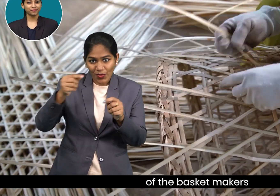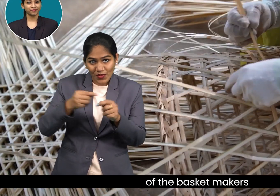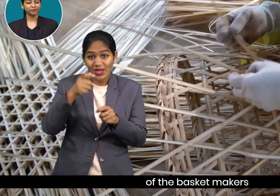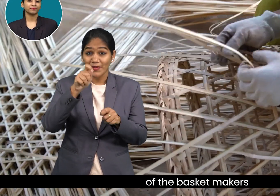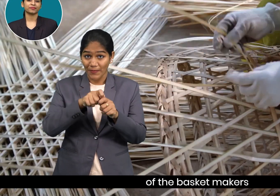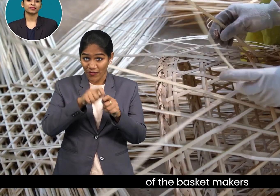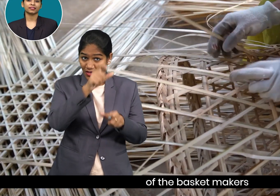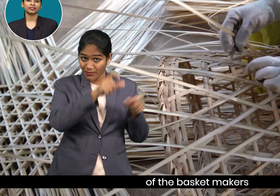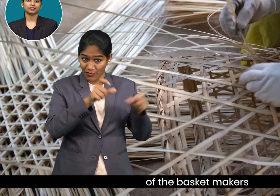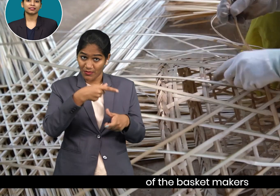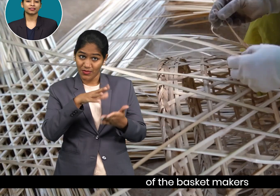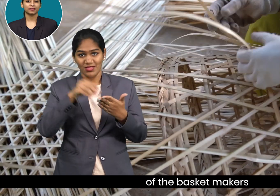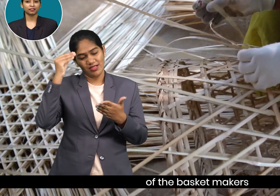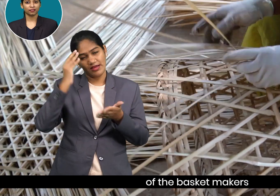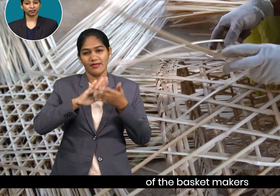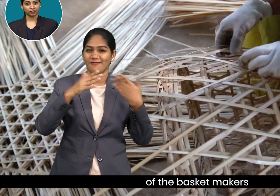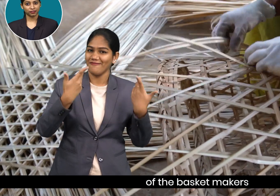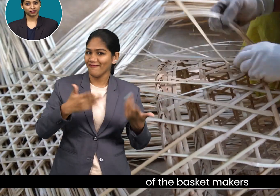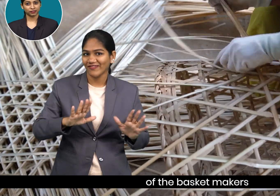makers